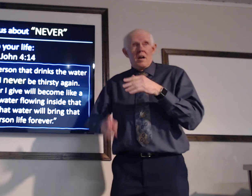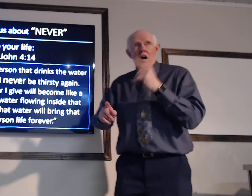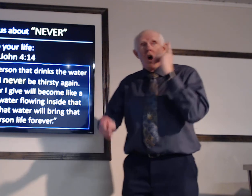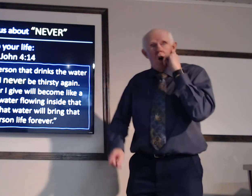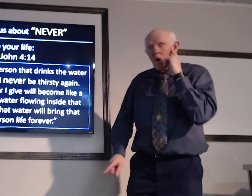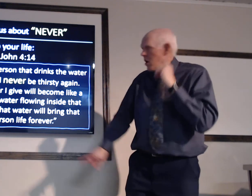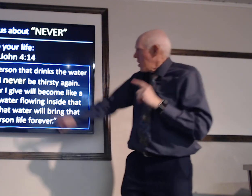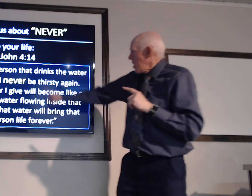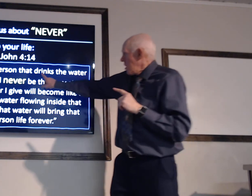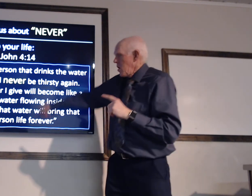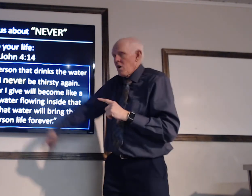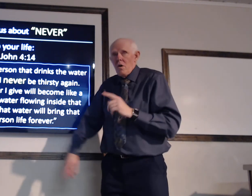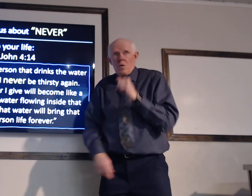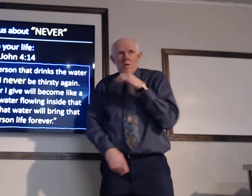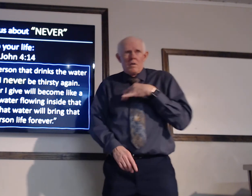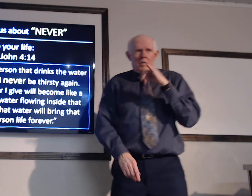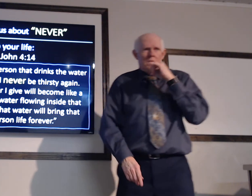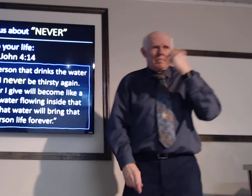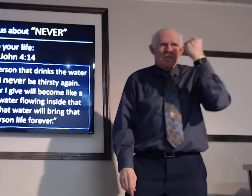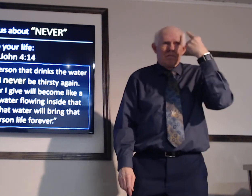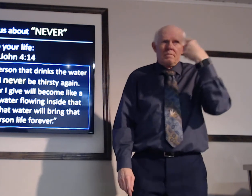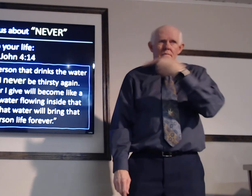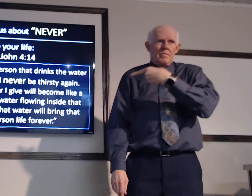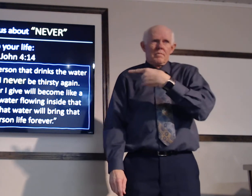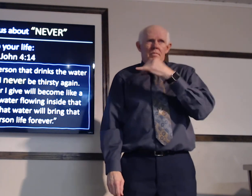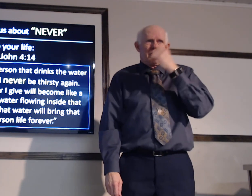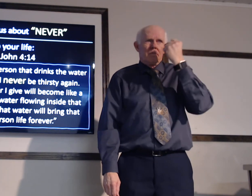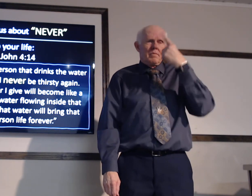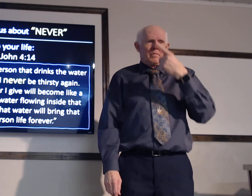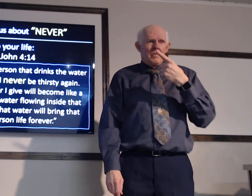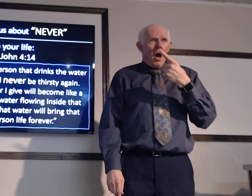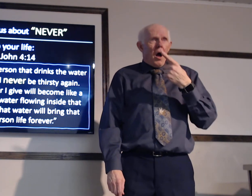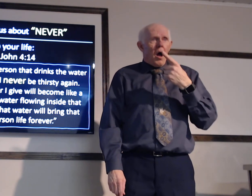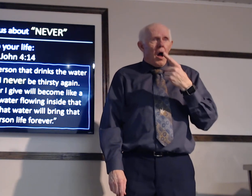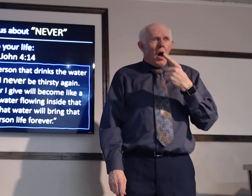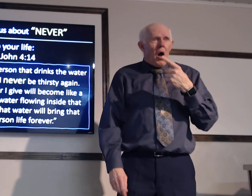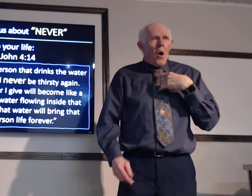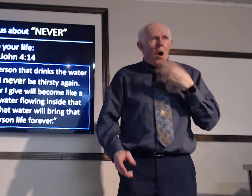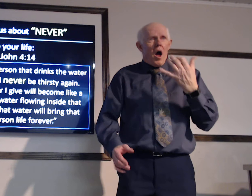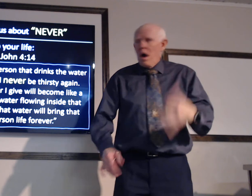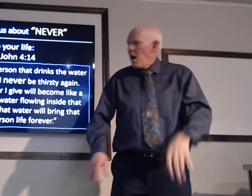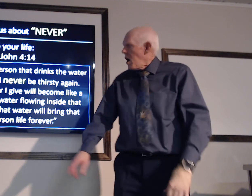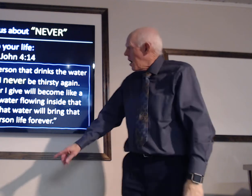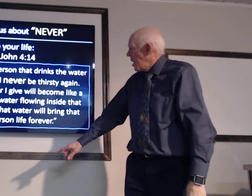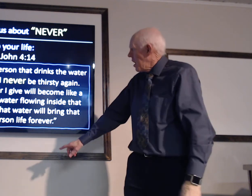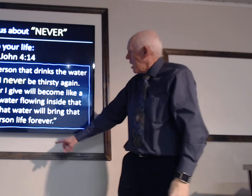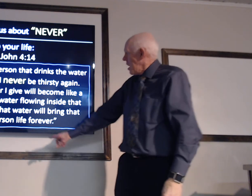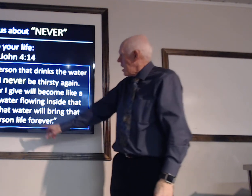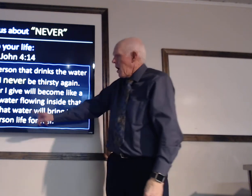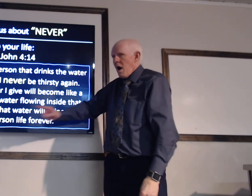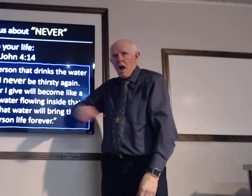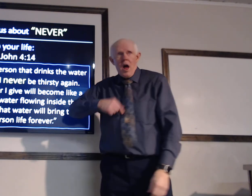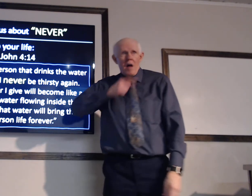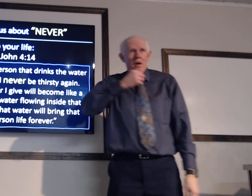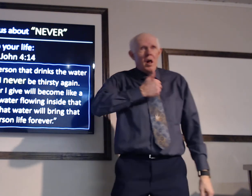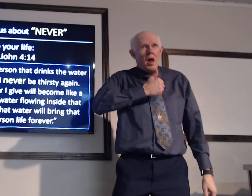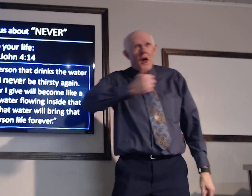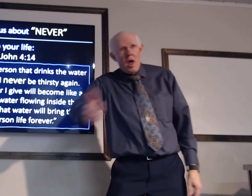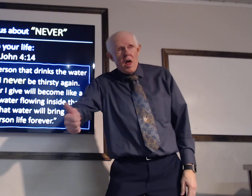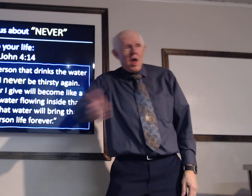The woman heard this, and she didn't understand it. And so she wanted the water.